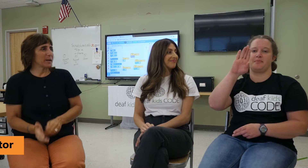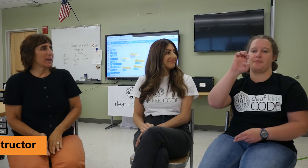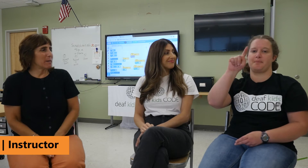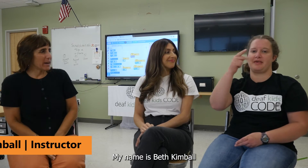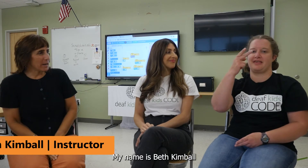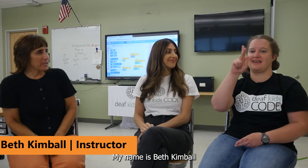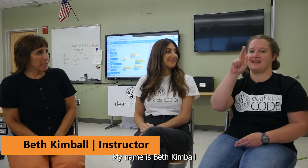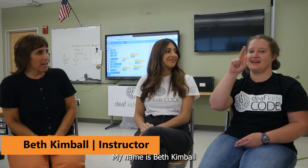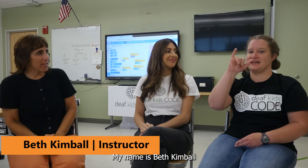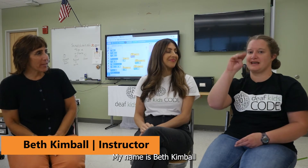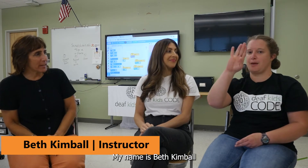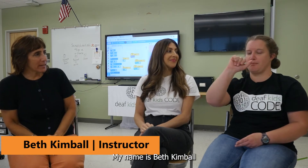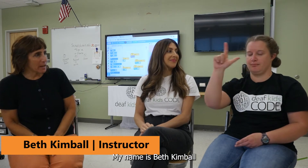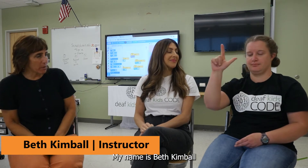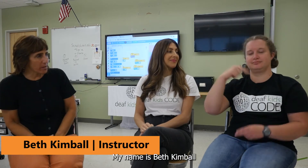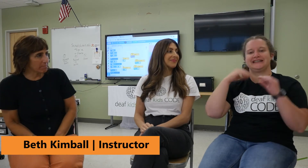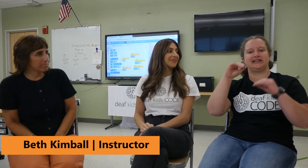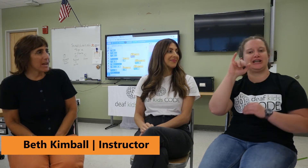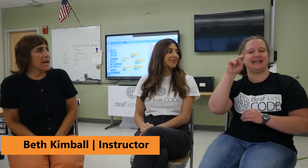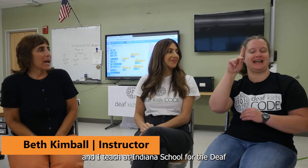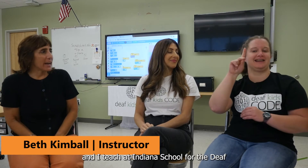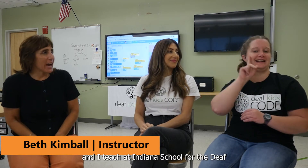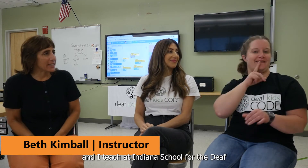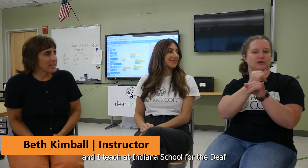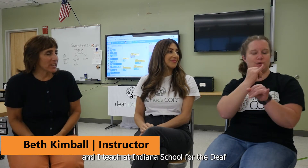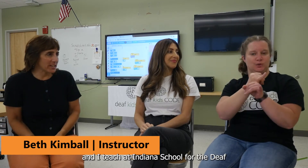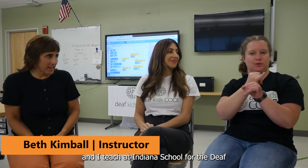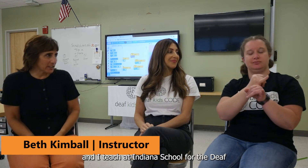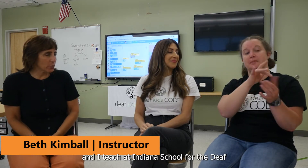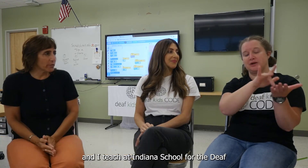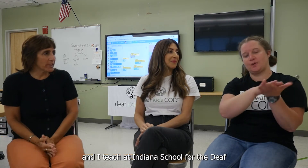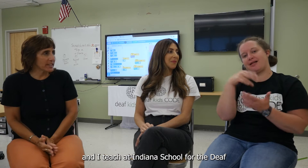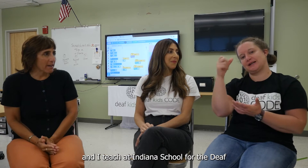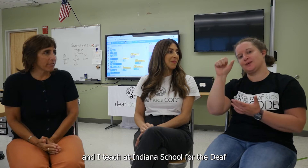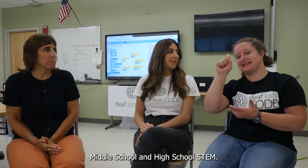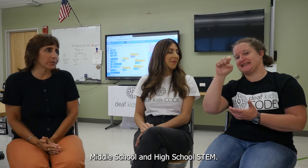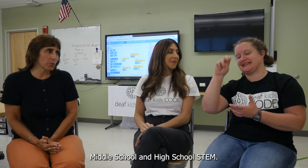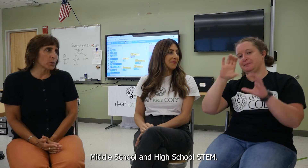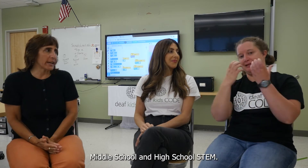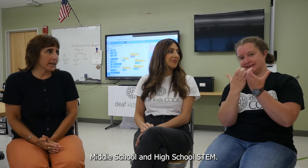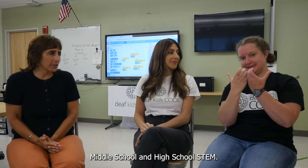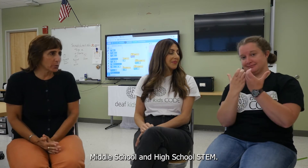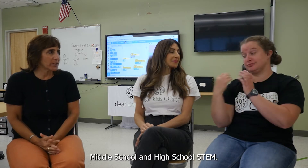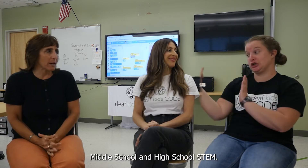My name is Beth Kimball and I teach at Indiana School for the Deaf middle school and high school STEM.